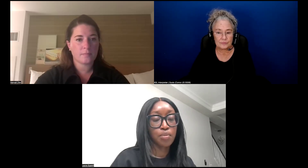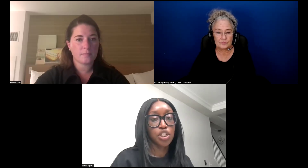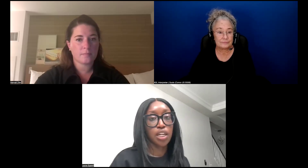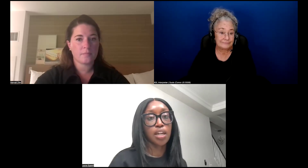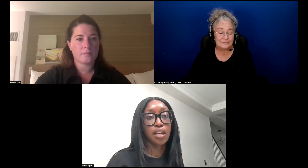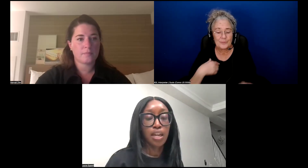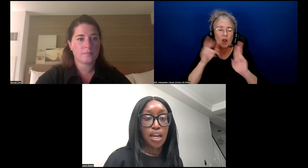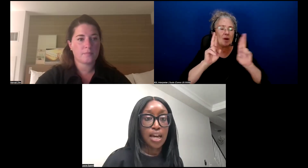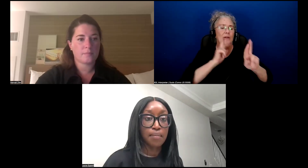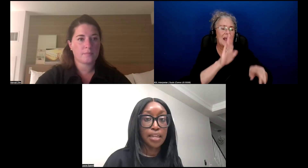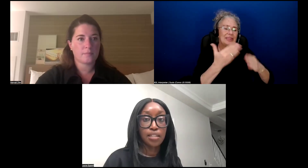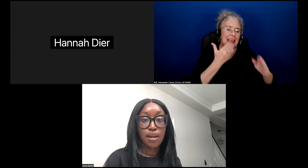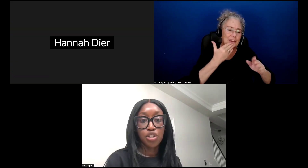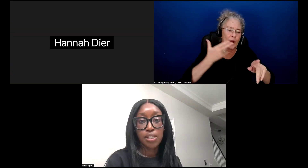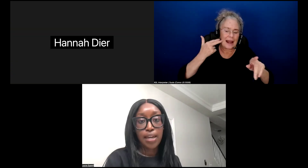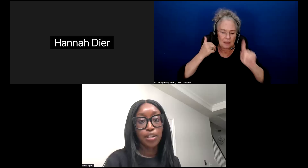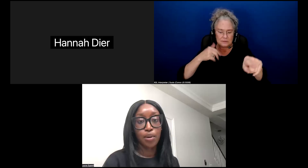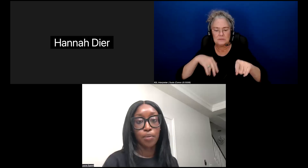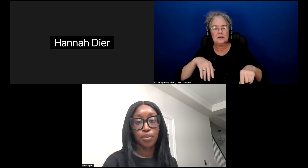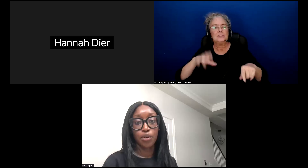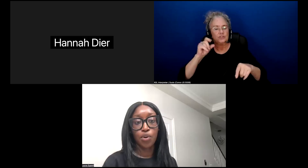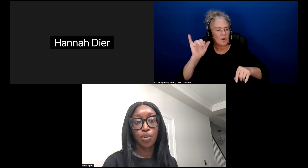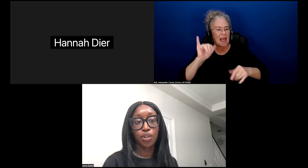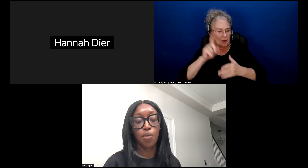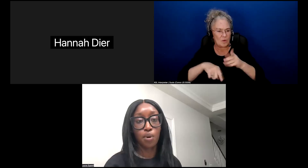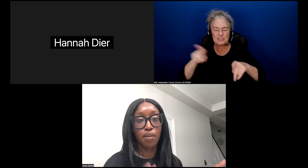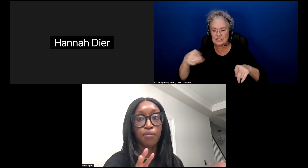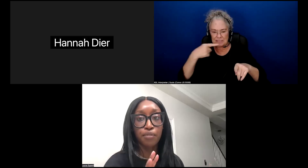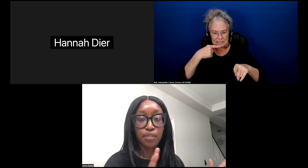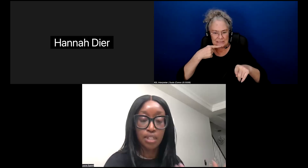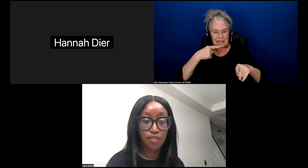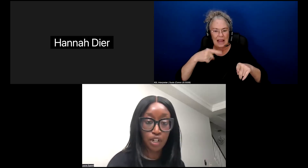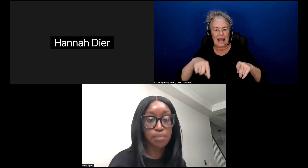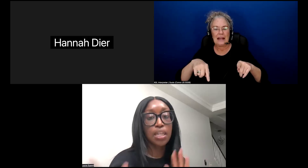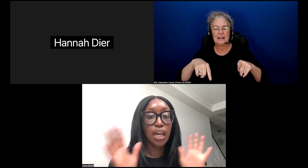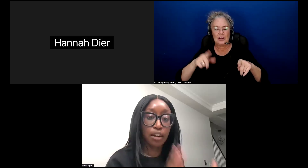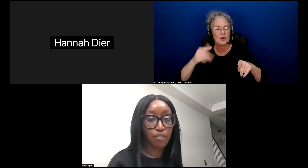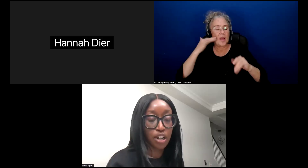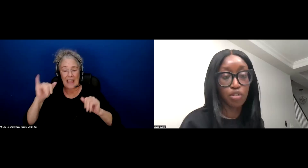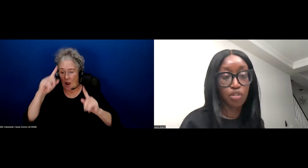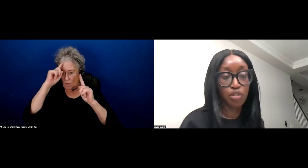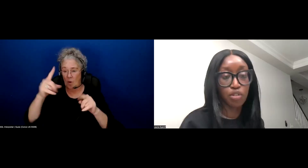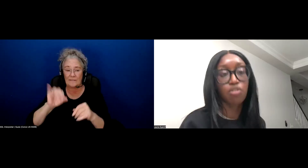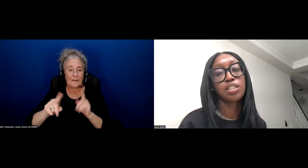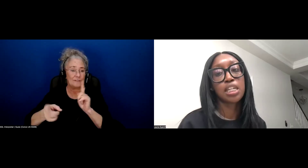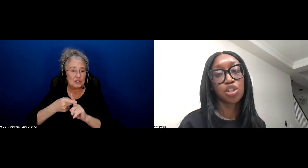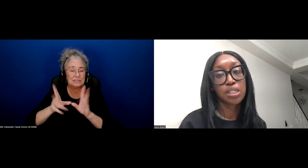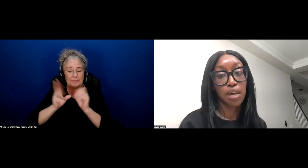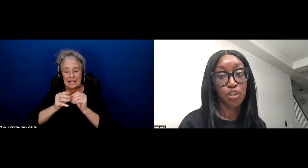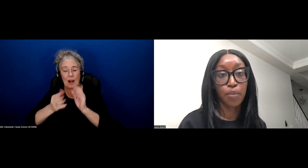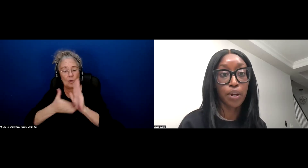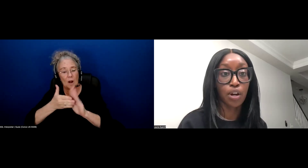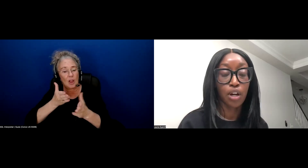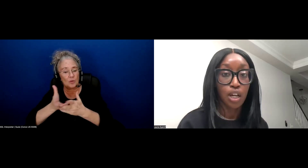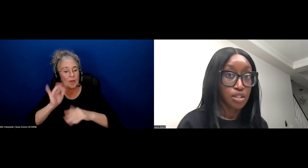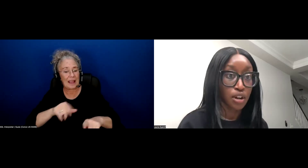Alrighty, thank you so much, Hannah. And so as she said, the goal of this first meeting and of running through the legislation was to make sure